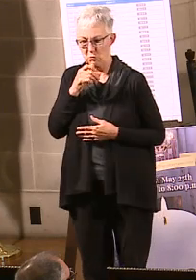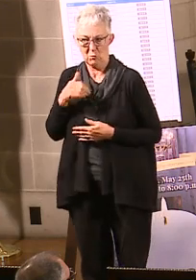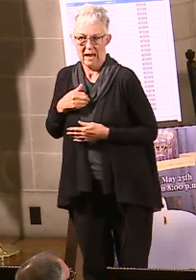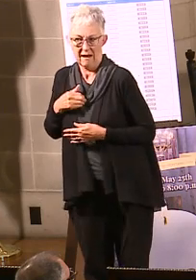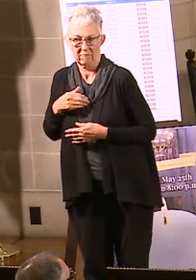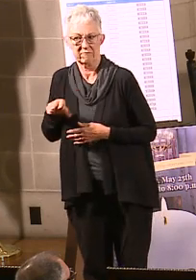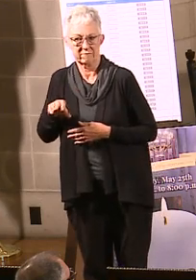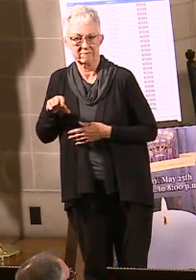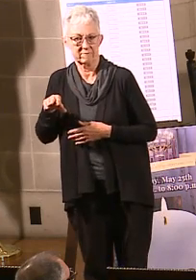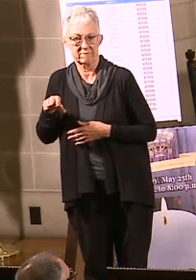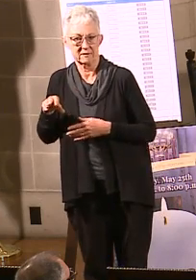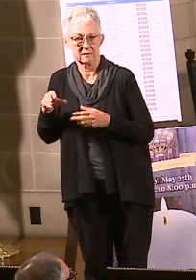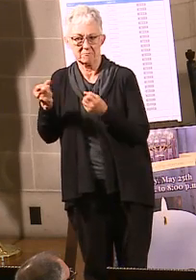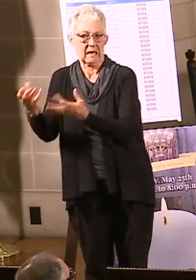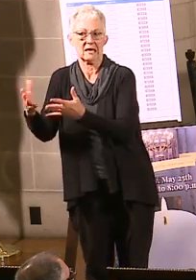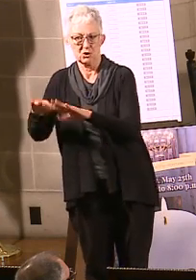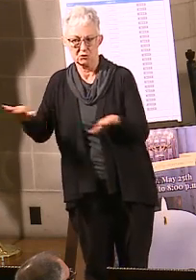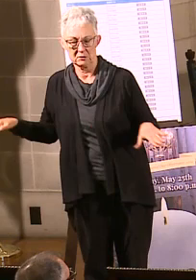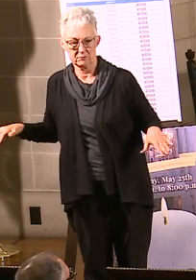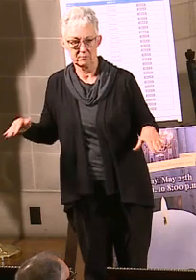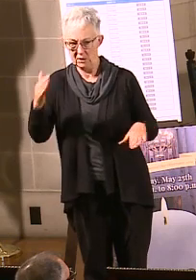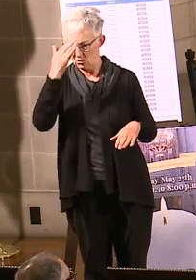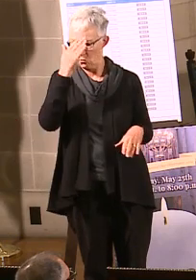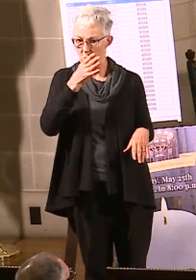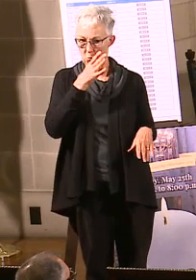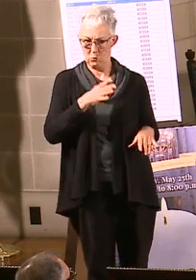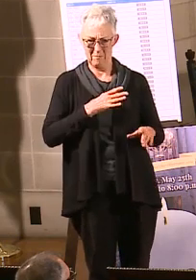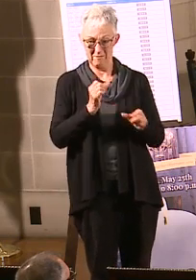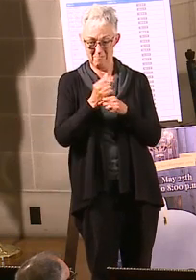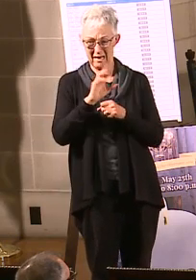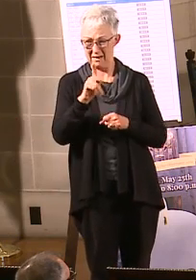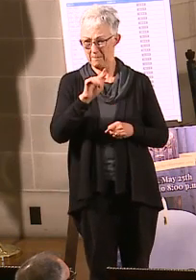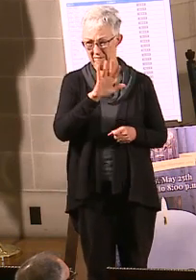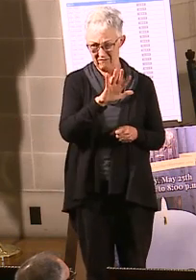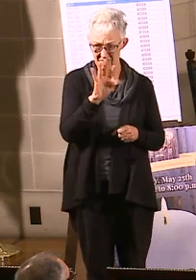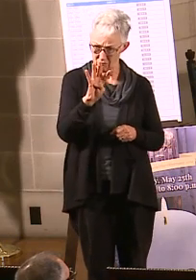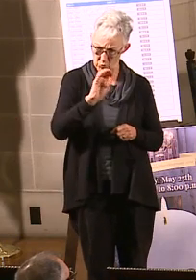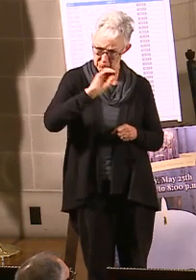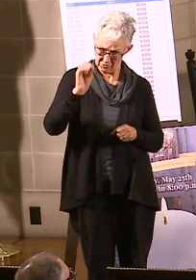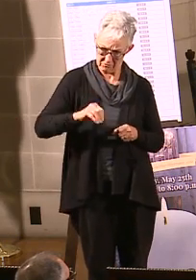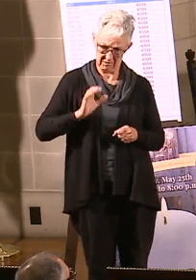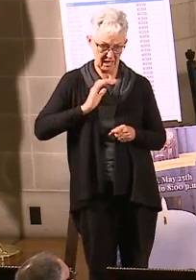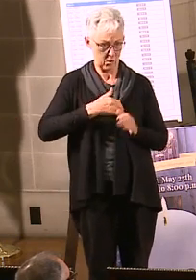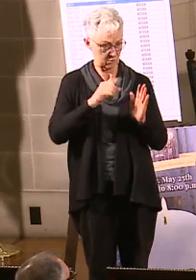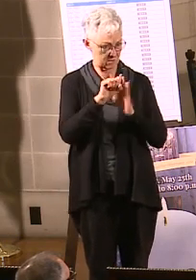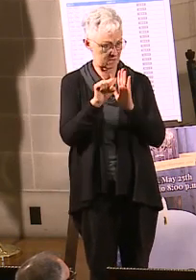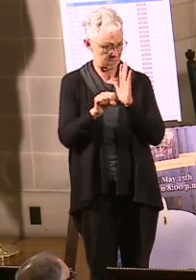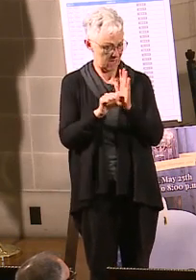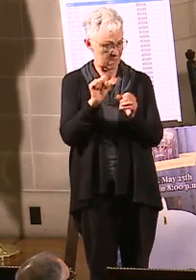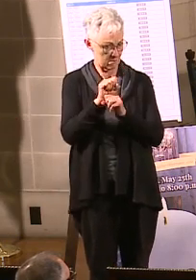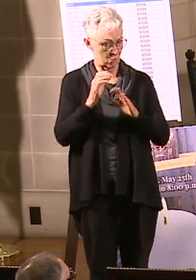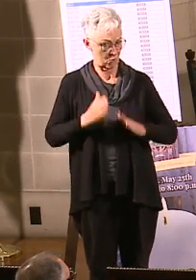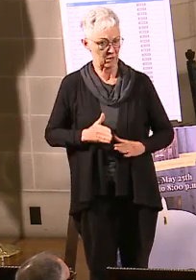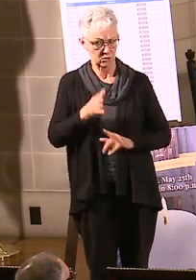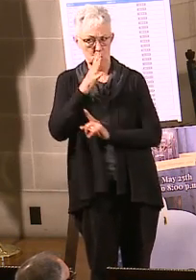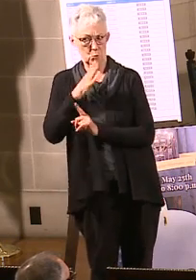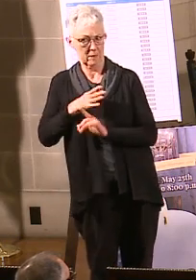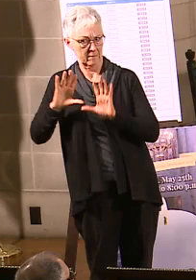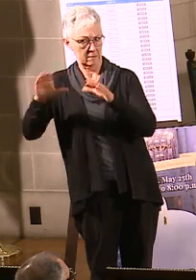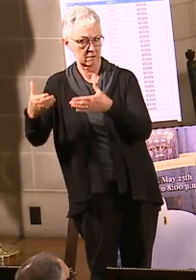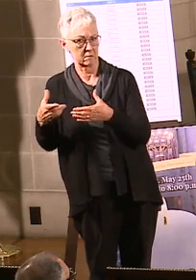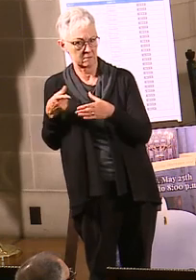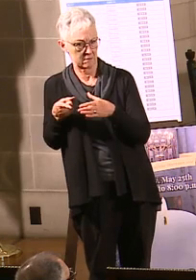make up 54% of our workforce in state government and face unique challenges when it comes to family